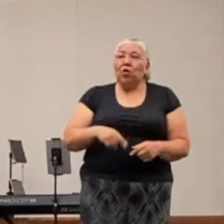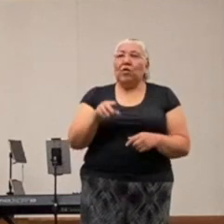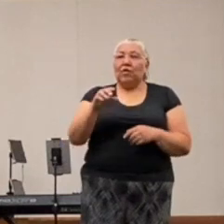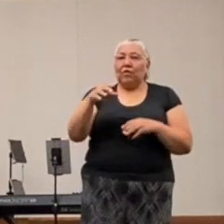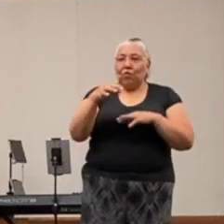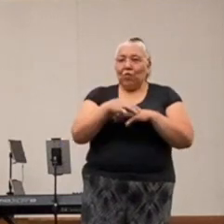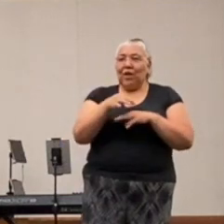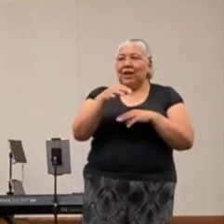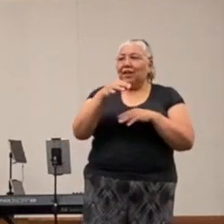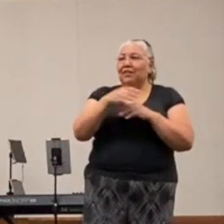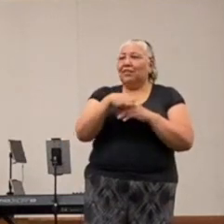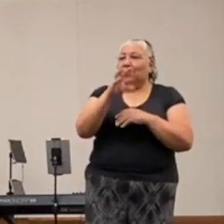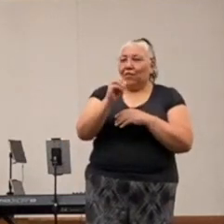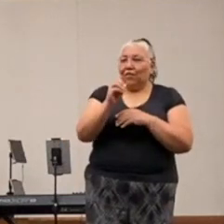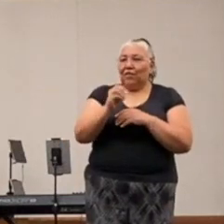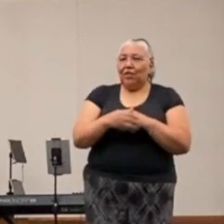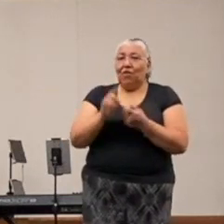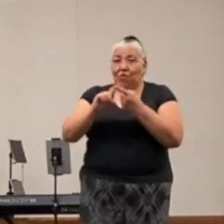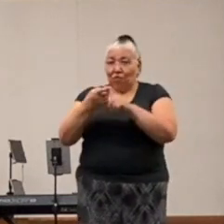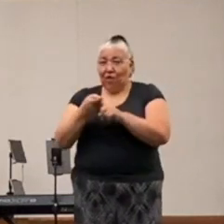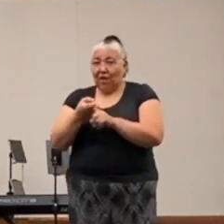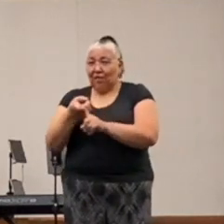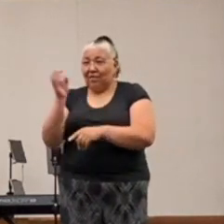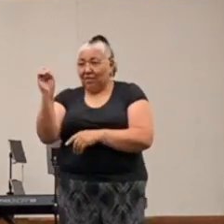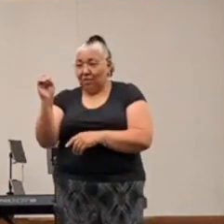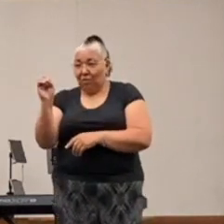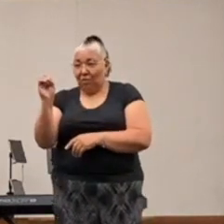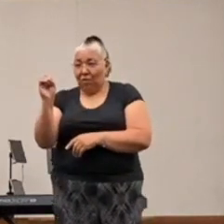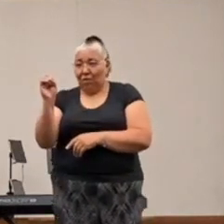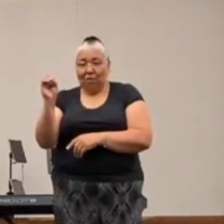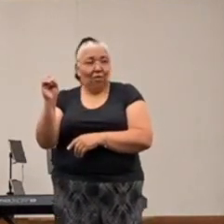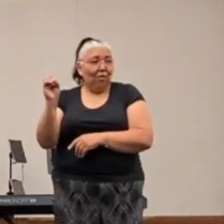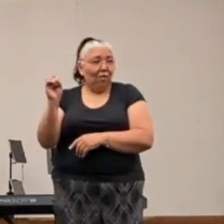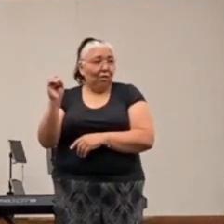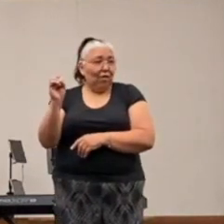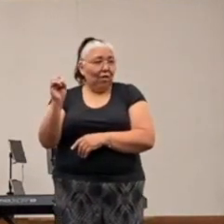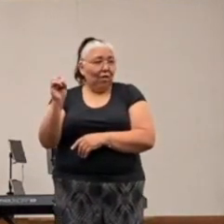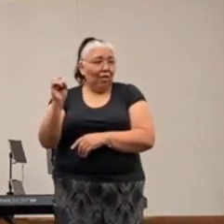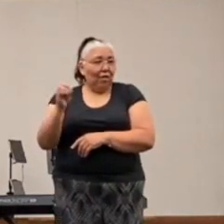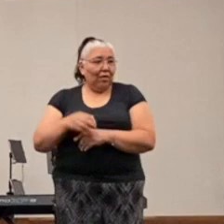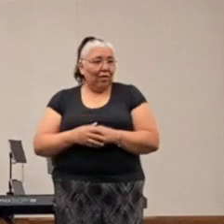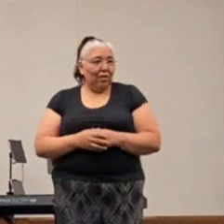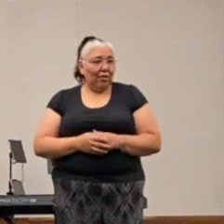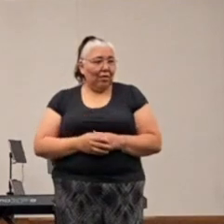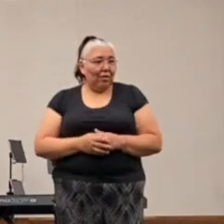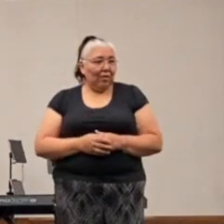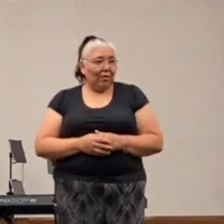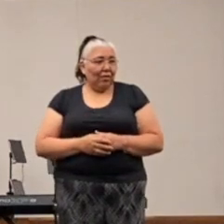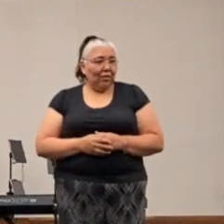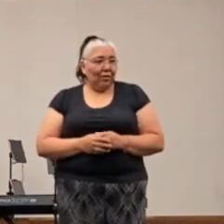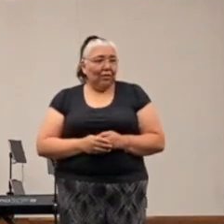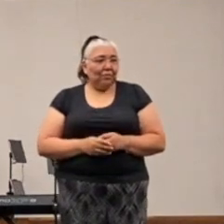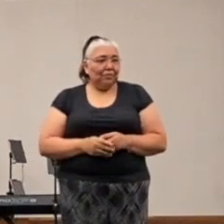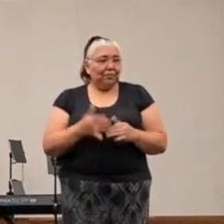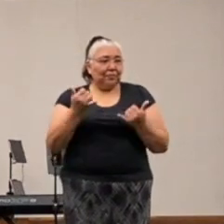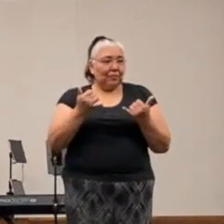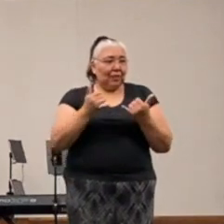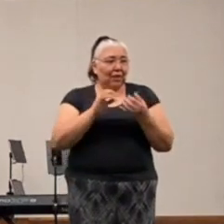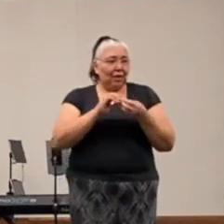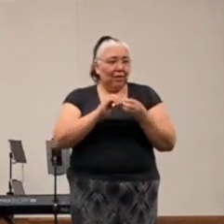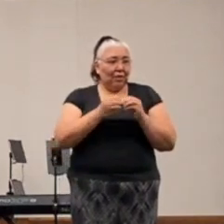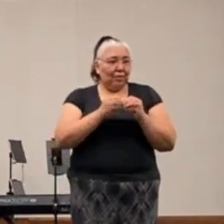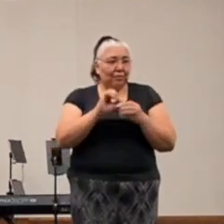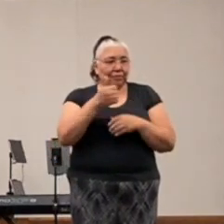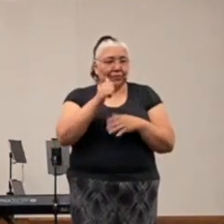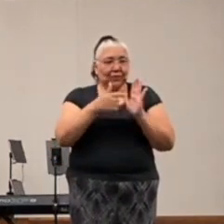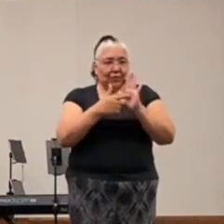50. Friends, 0. Okay? Now, that's number 1, top 10 signs you're not the most popular guy in high